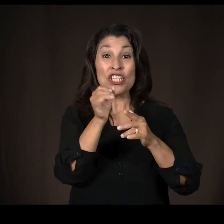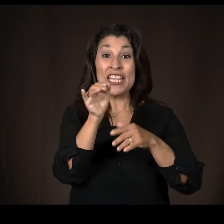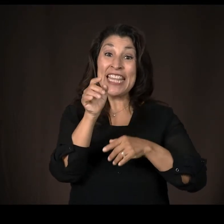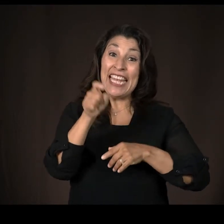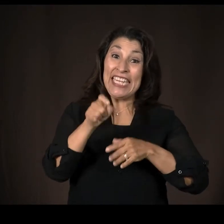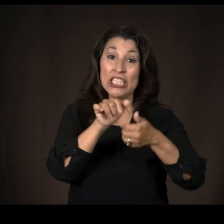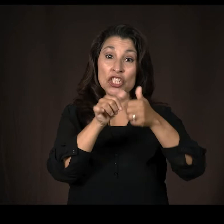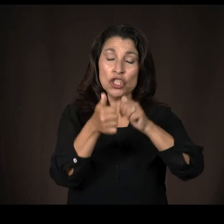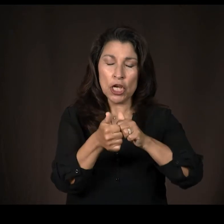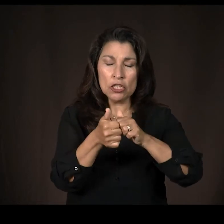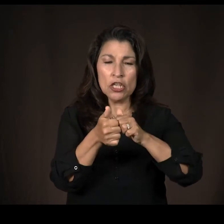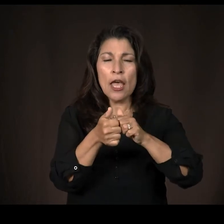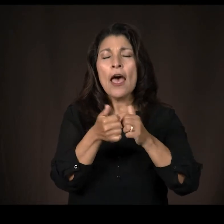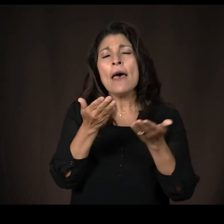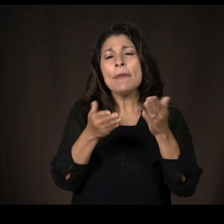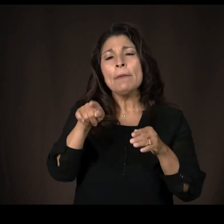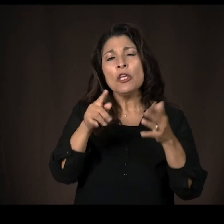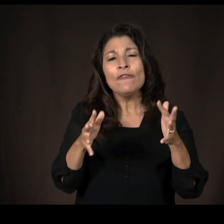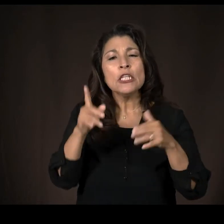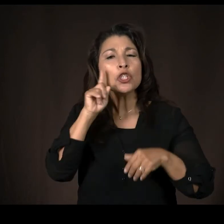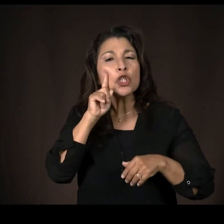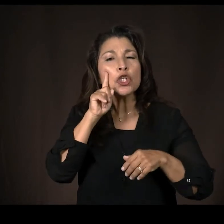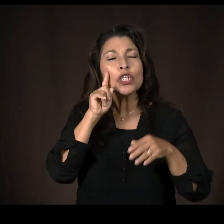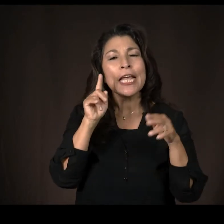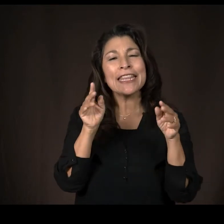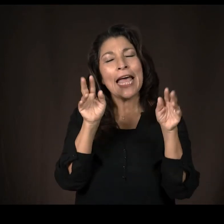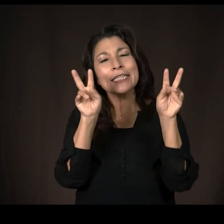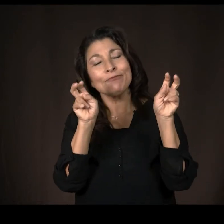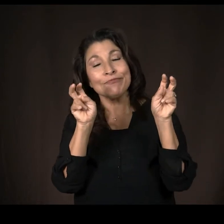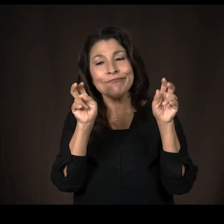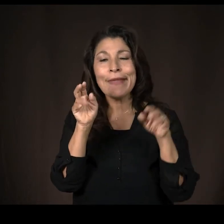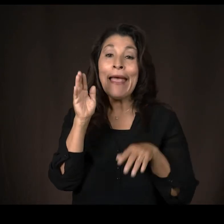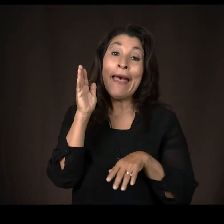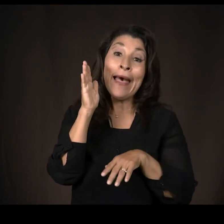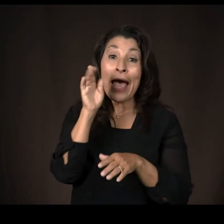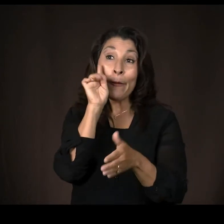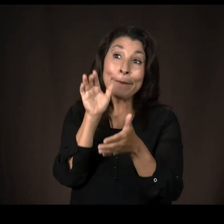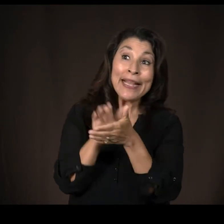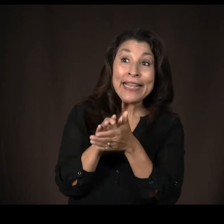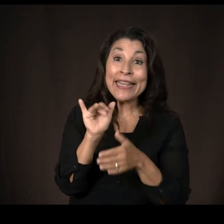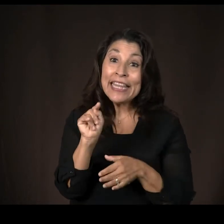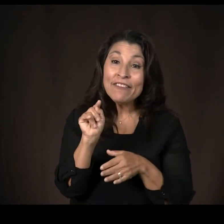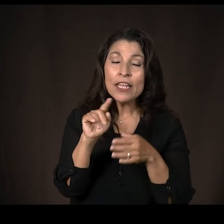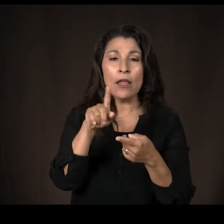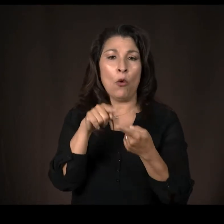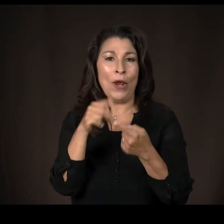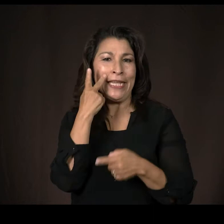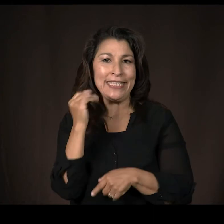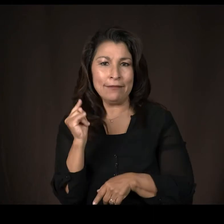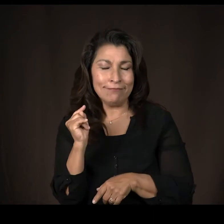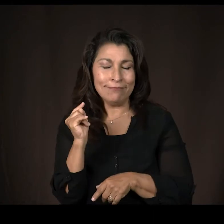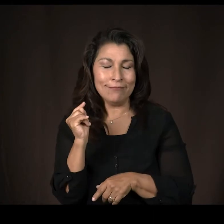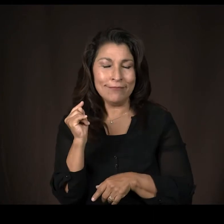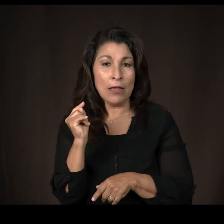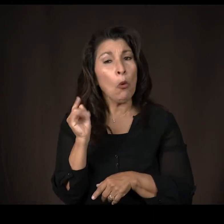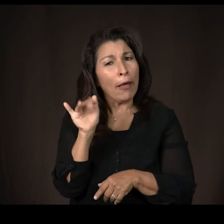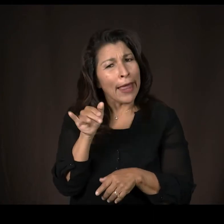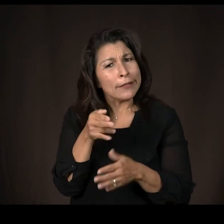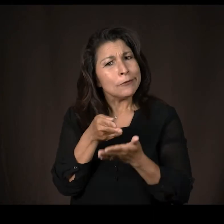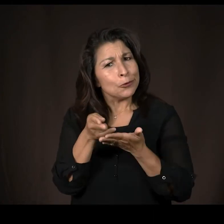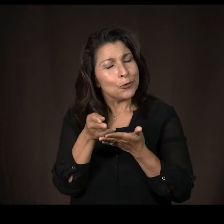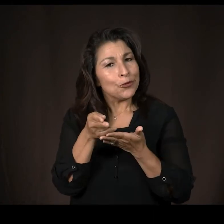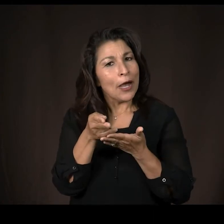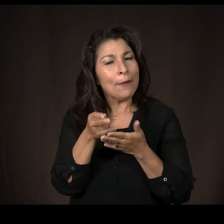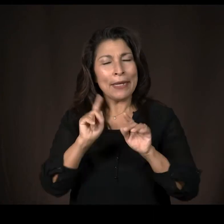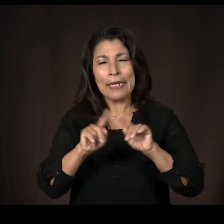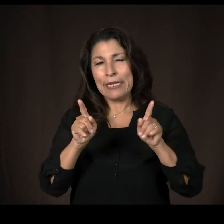You know, you've probably heard the expression, I'll believe it when I see it. You know, that's actually true,